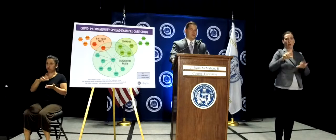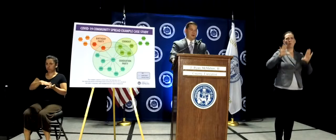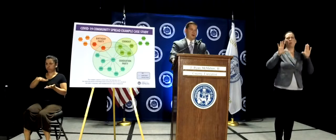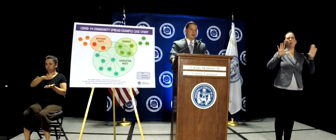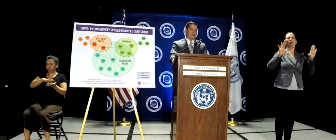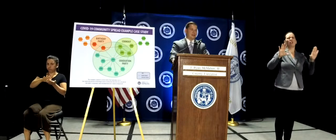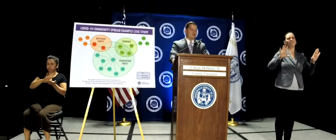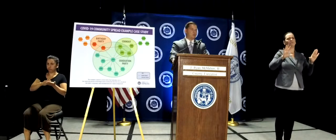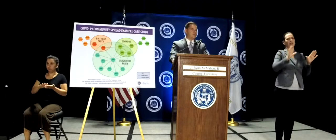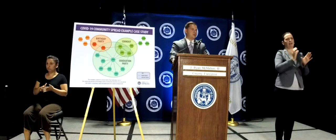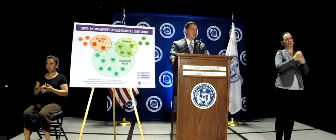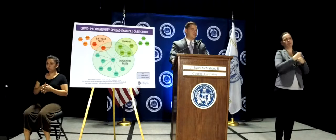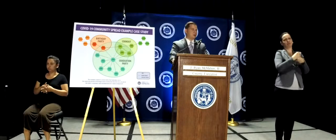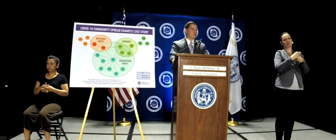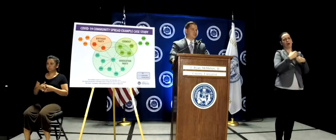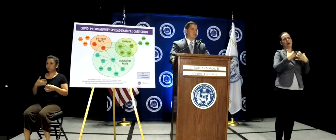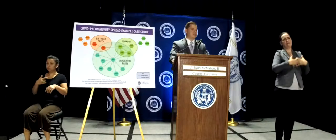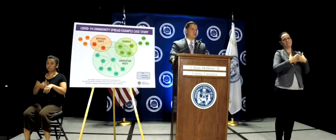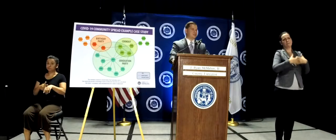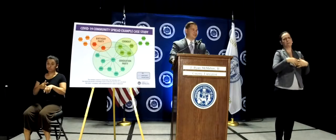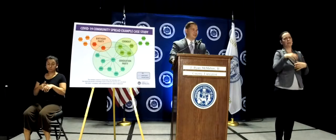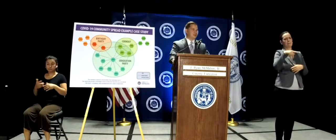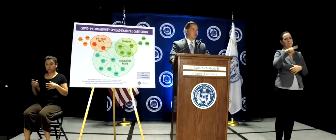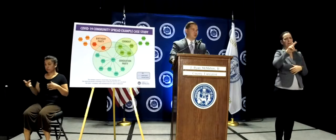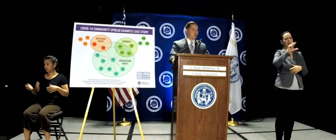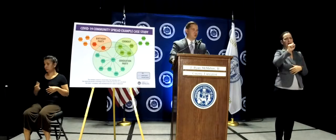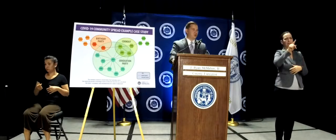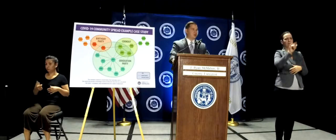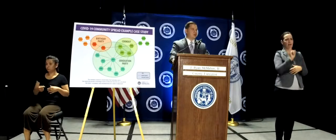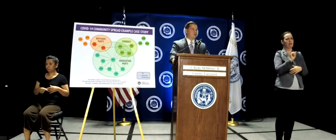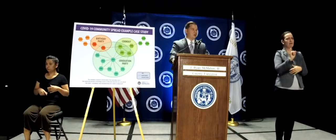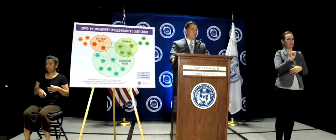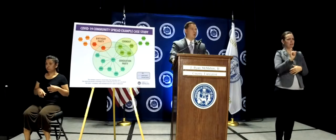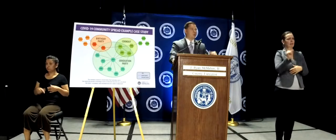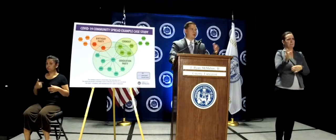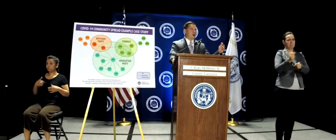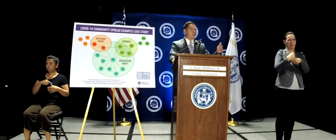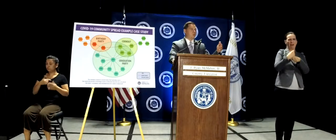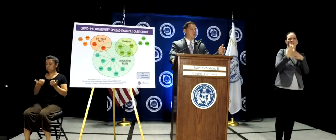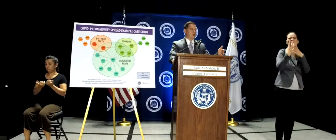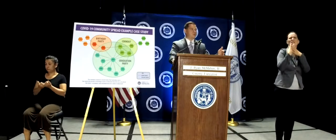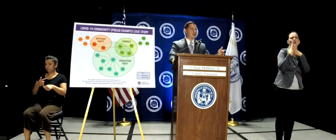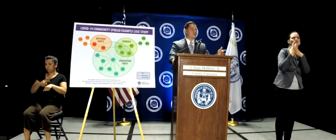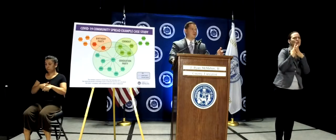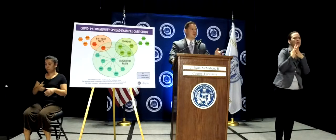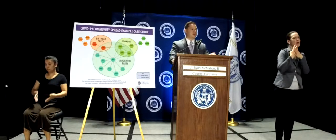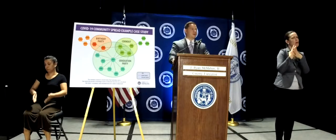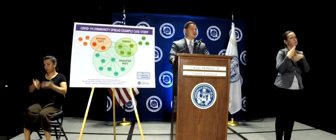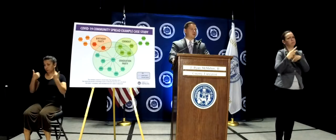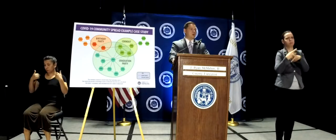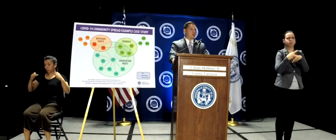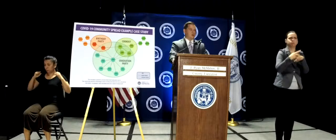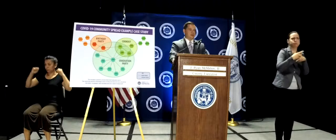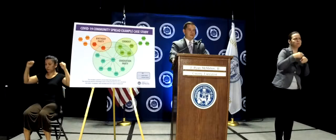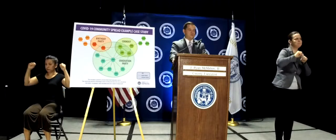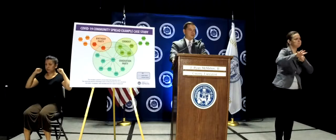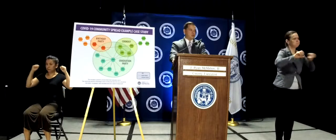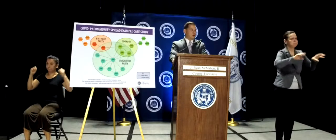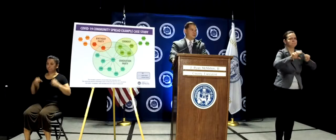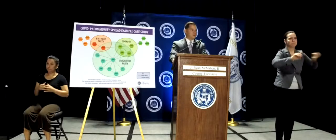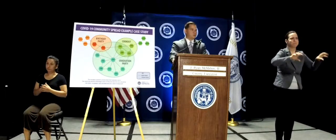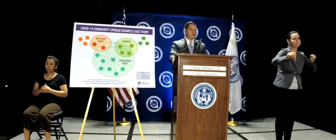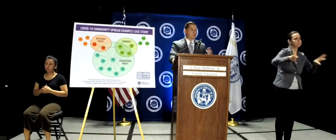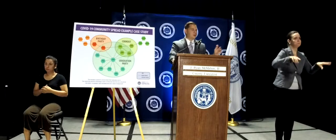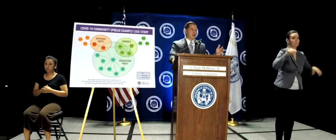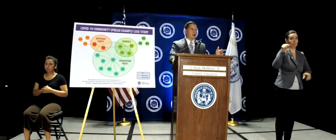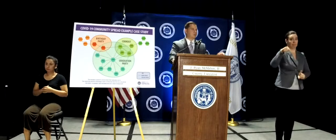think we're there. I think everybody's done as much diligence as they can do from opening up and opening up safely. So, and the infection